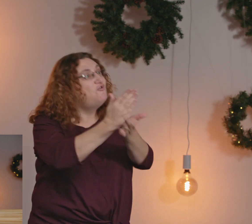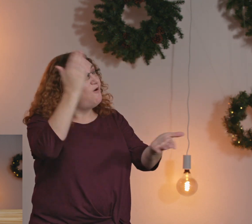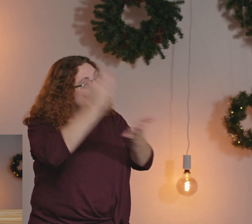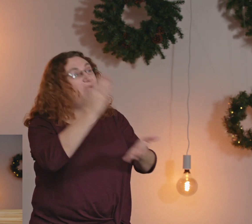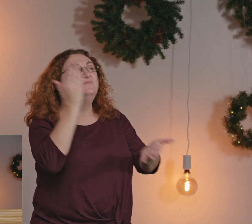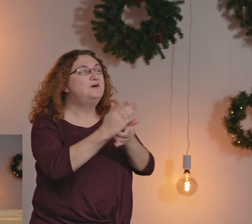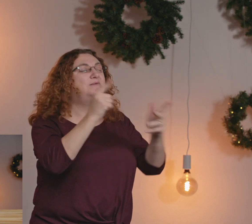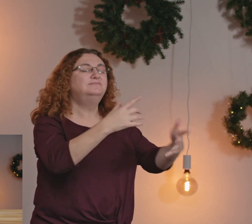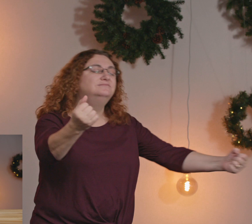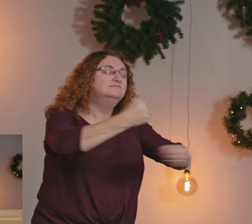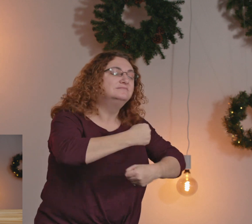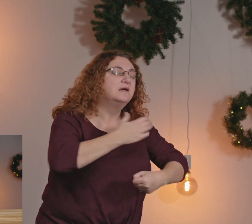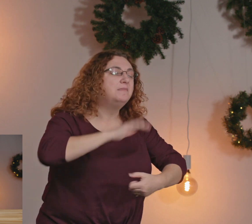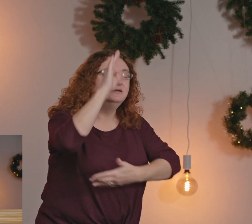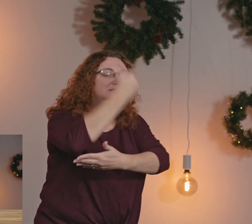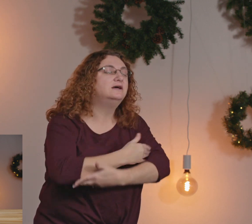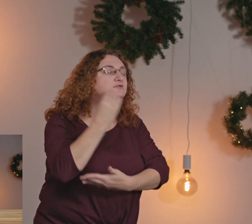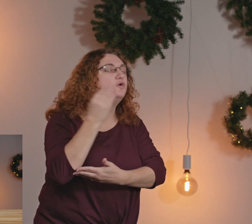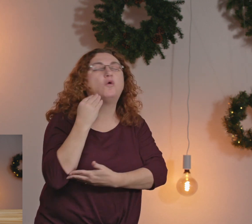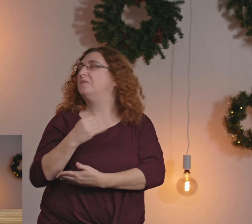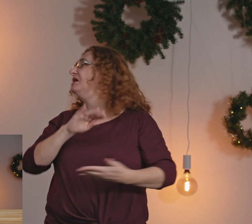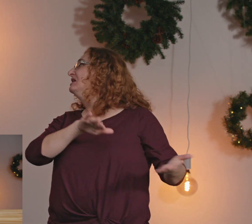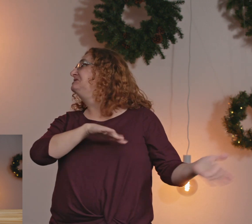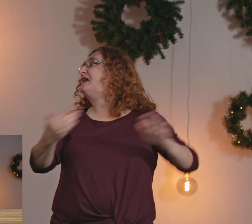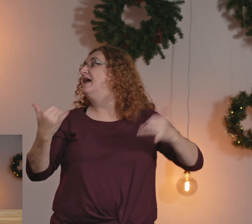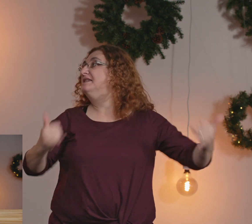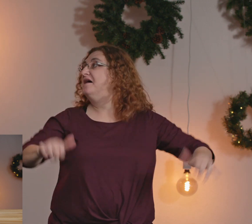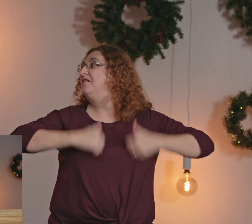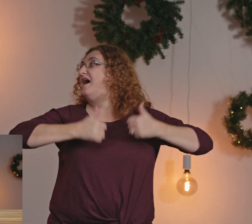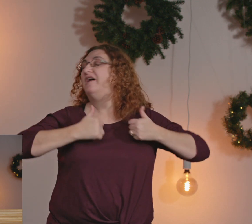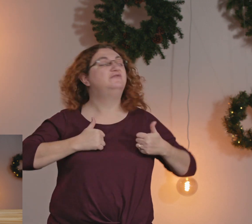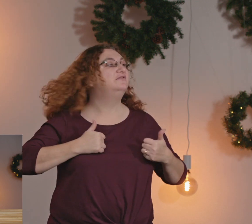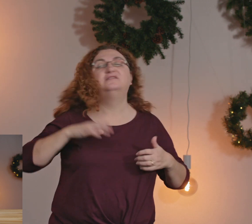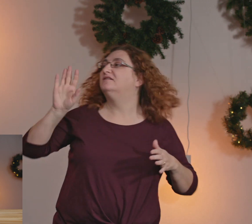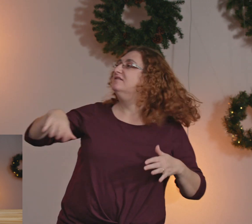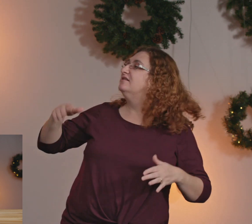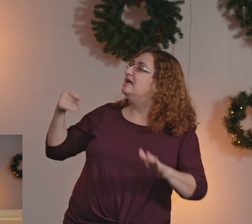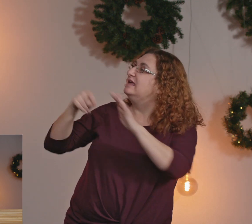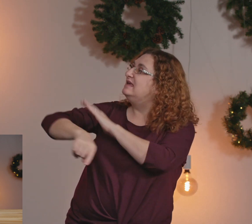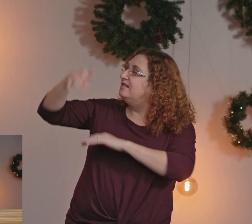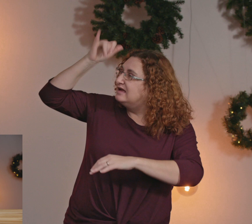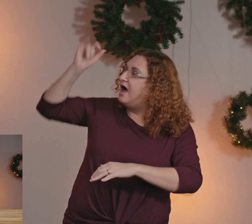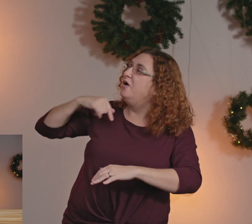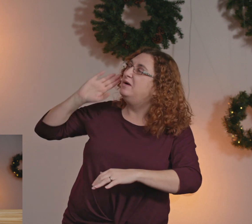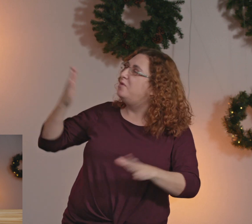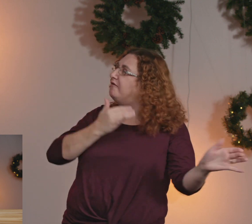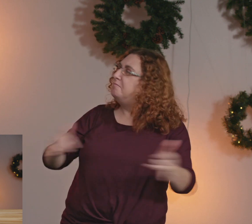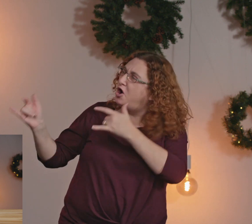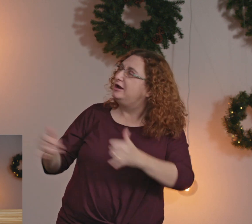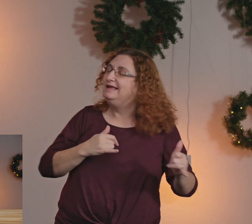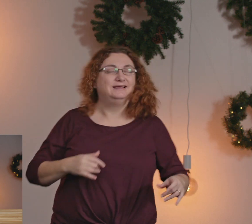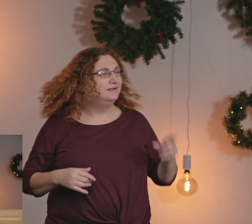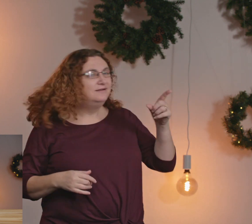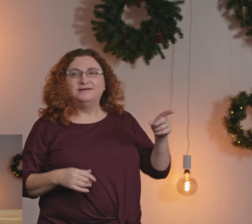stop it. My son is home. He was dead, and now he's alive. Kill the fattened calf. We're going to have a party. That's